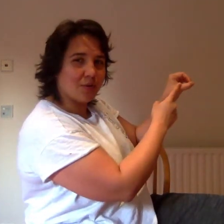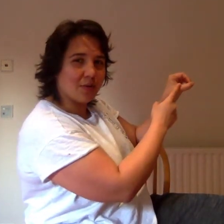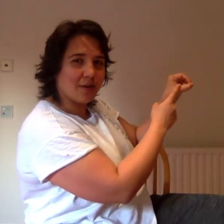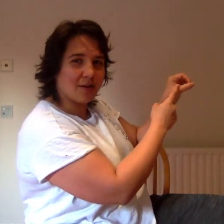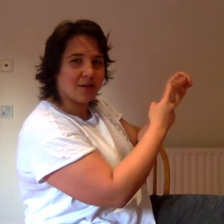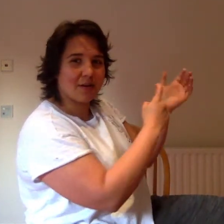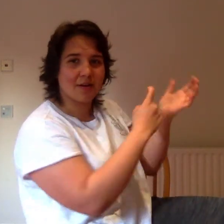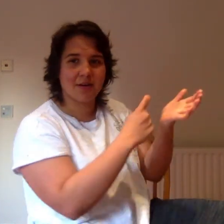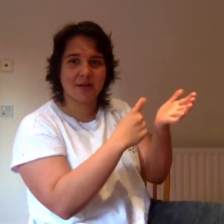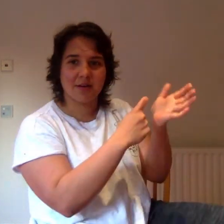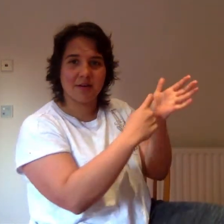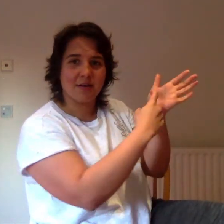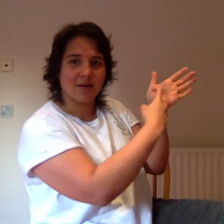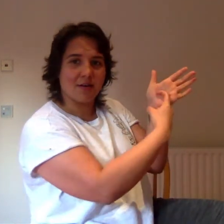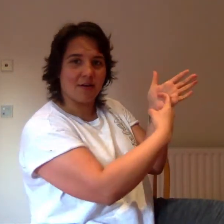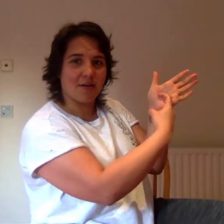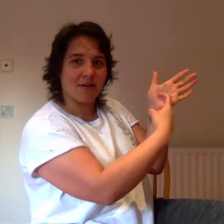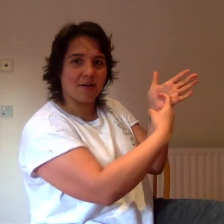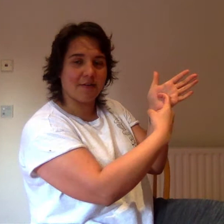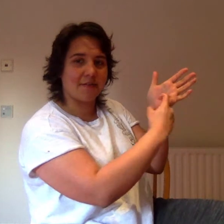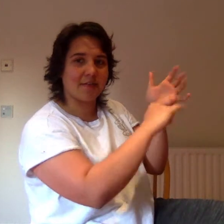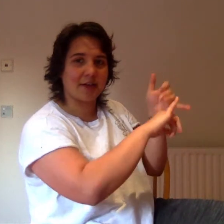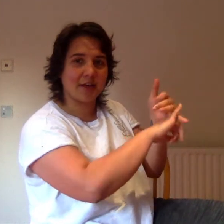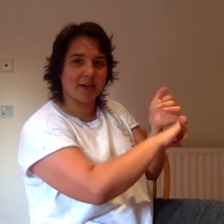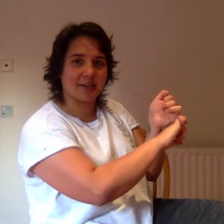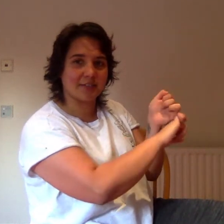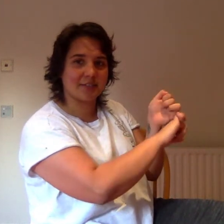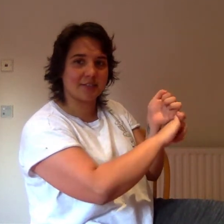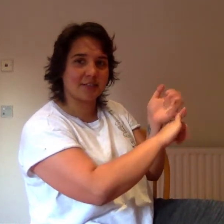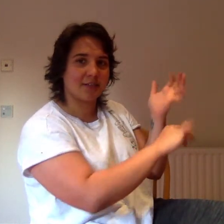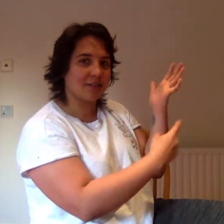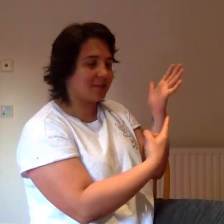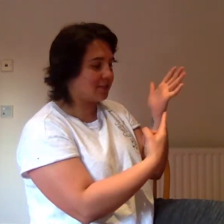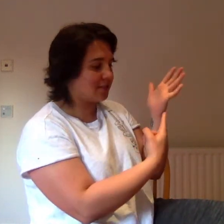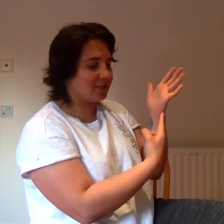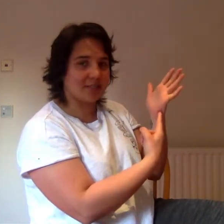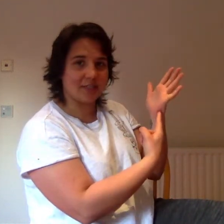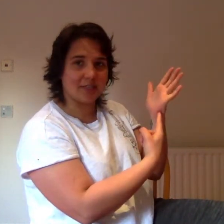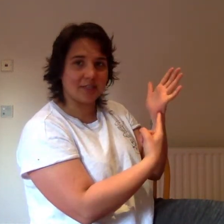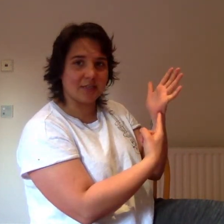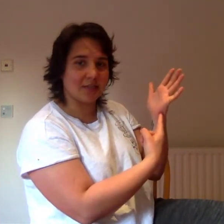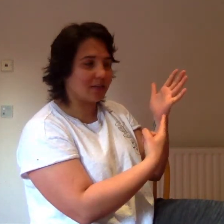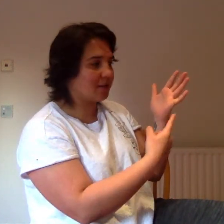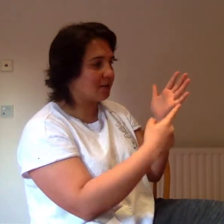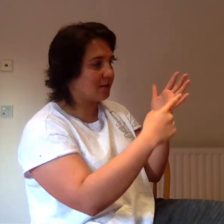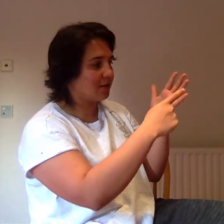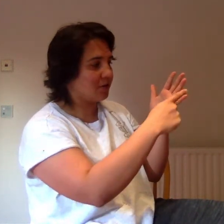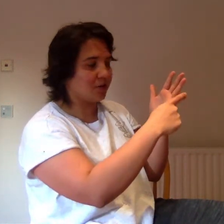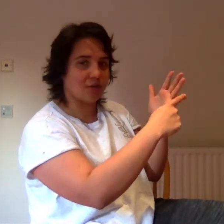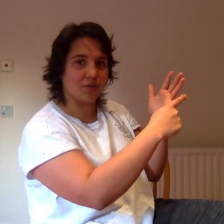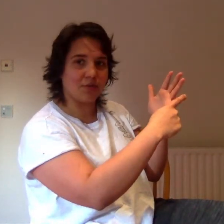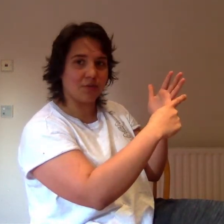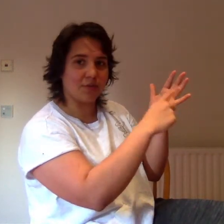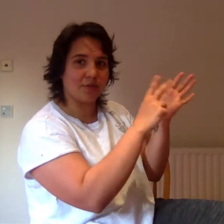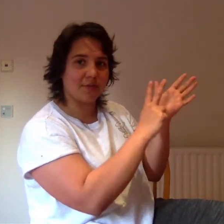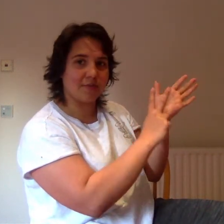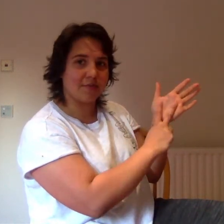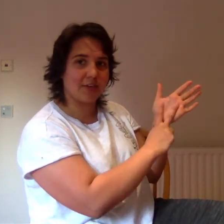Q, R, S, T, U, V,